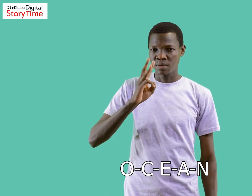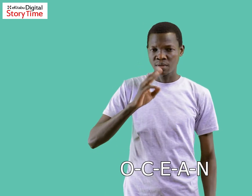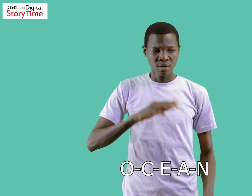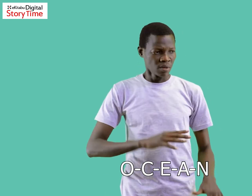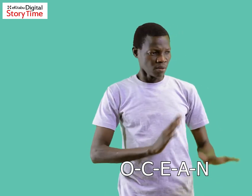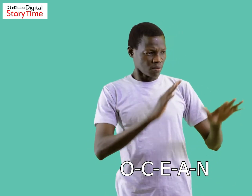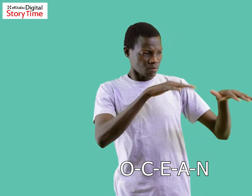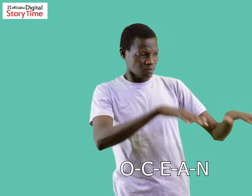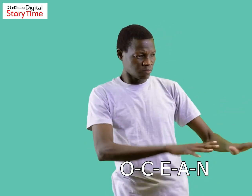Ocean,